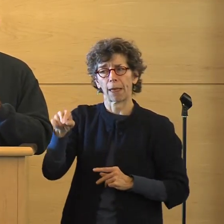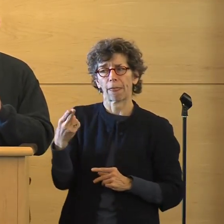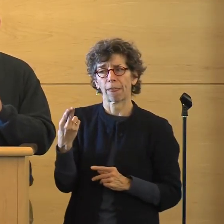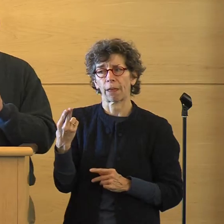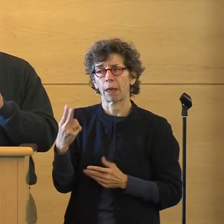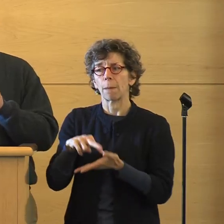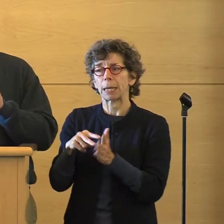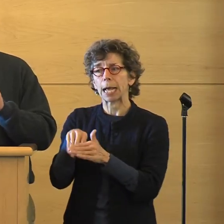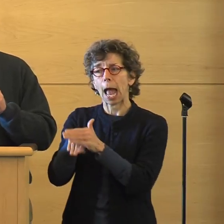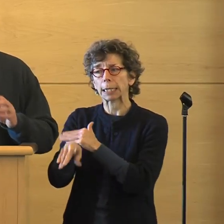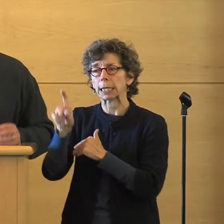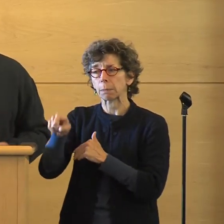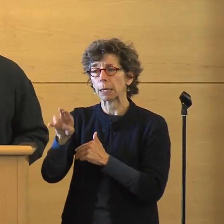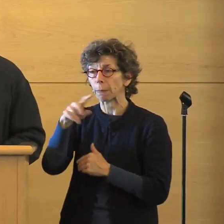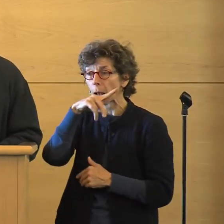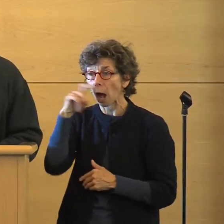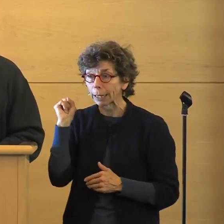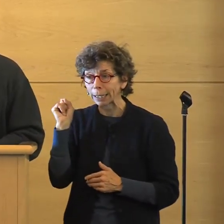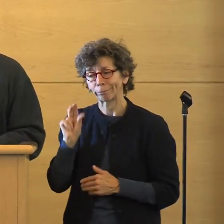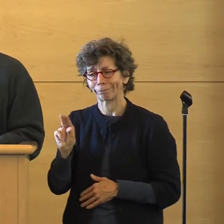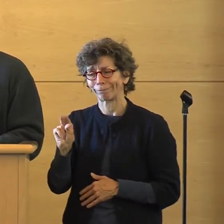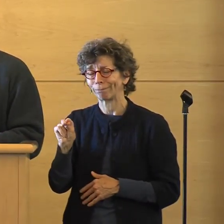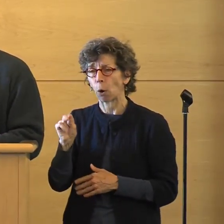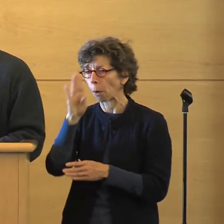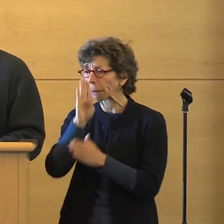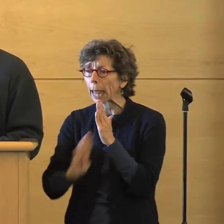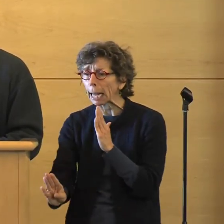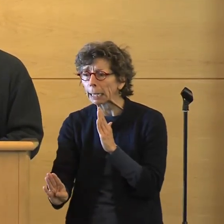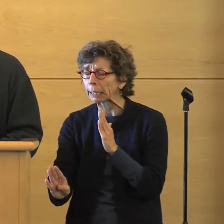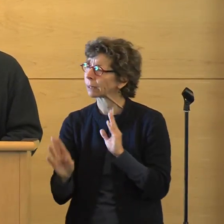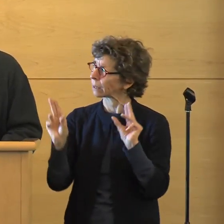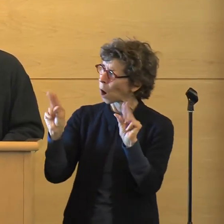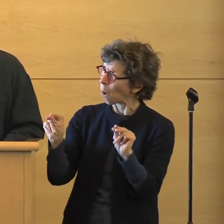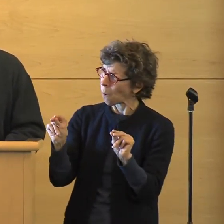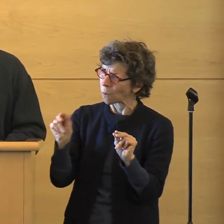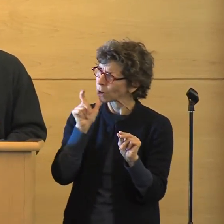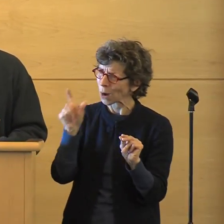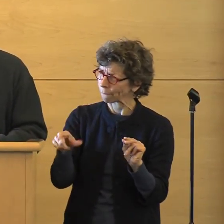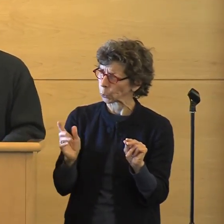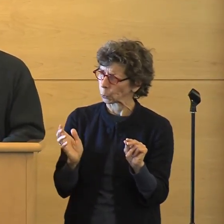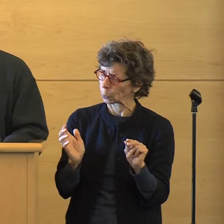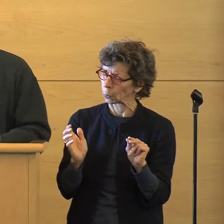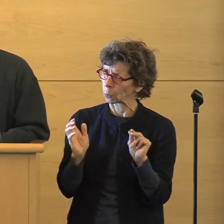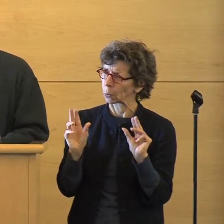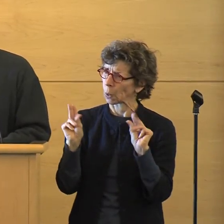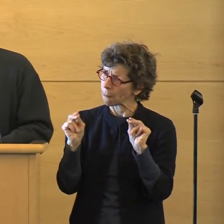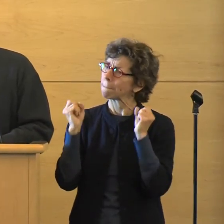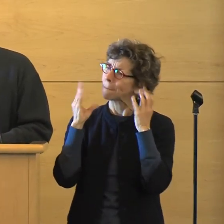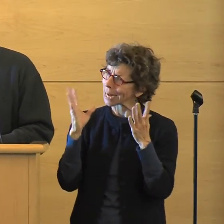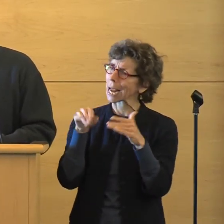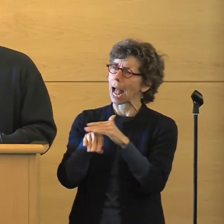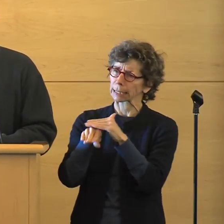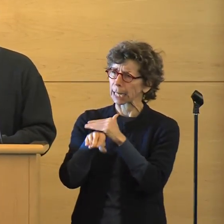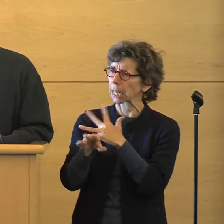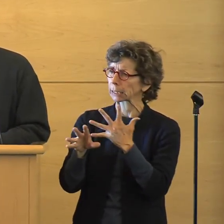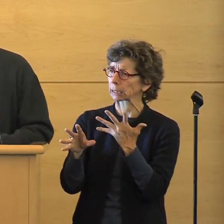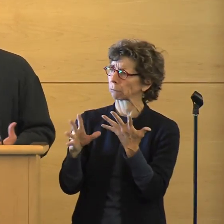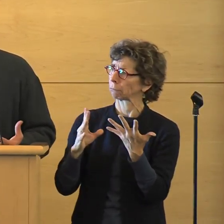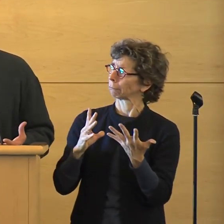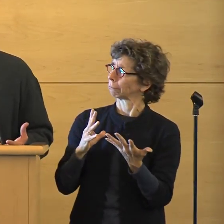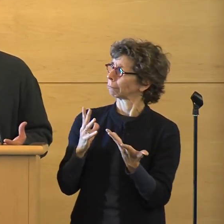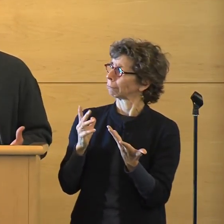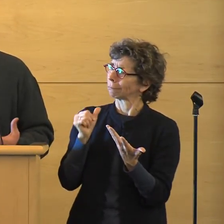separate, you know, that aesthetic piece from the accessibility piece, because there's kind of a myth